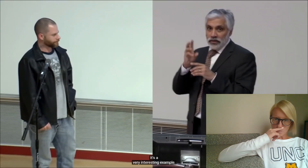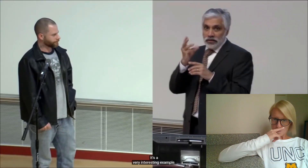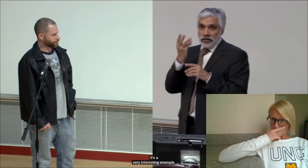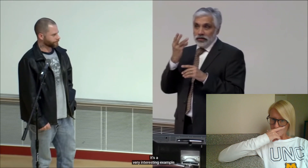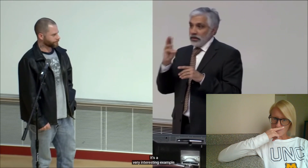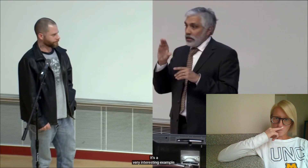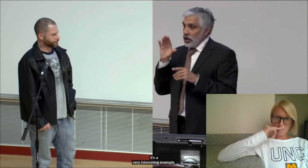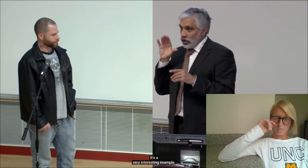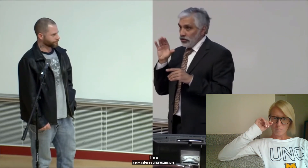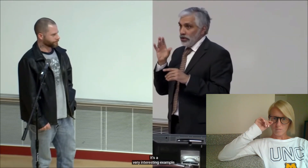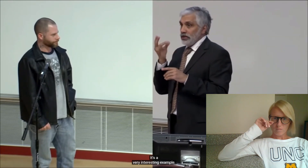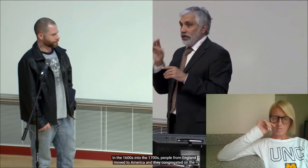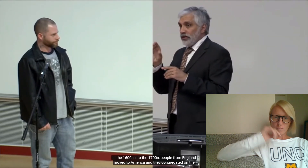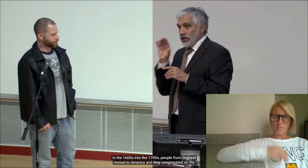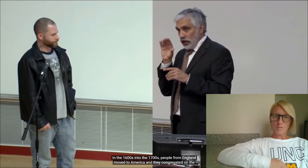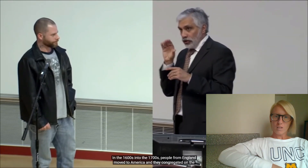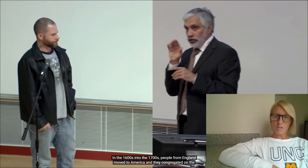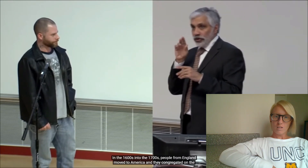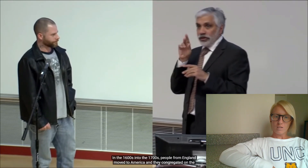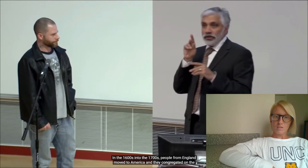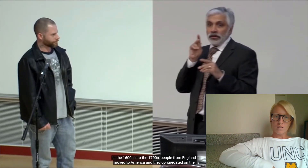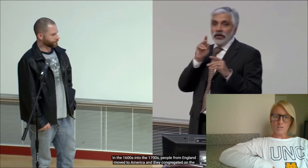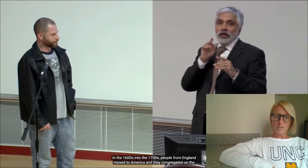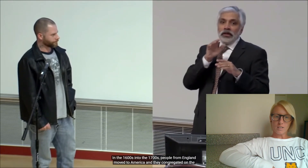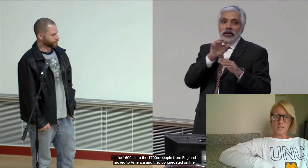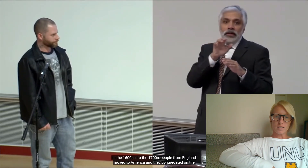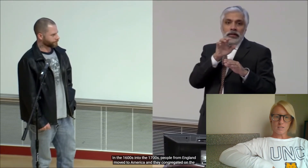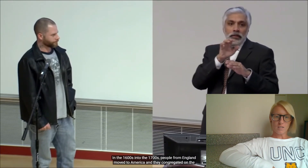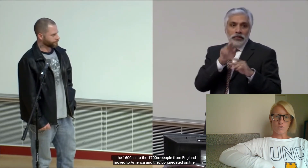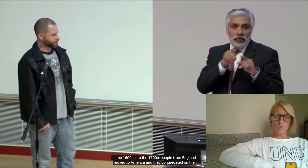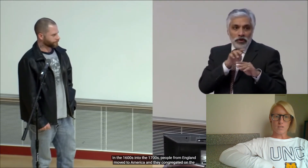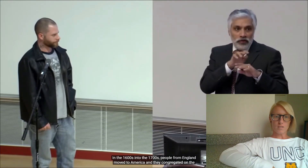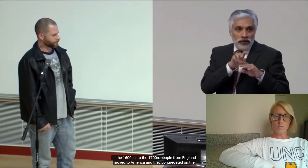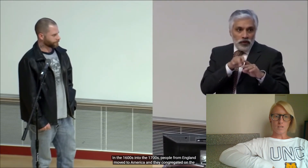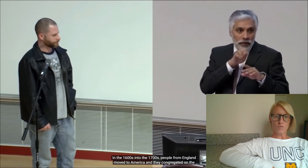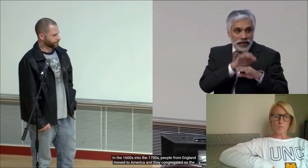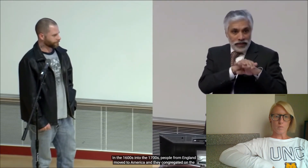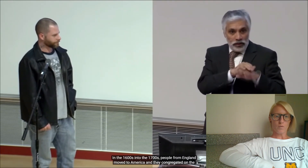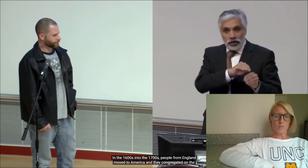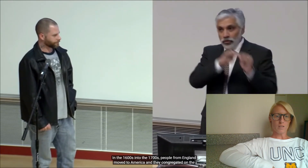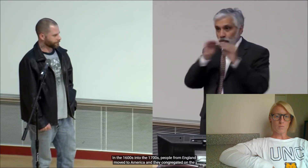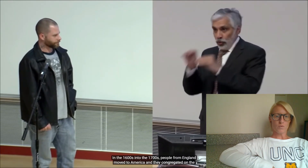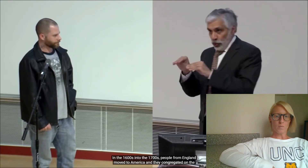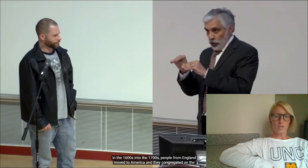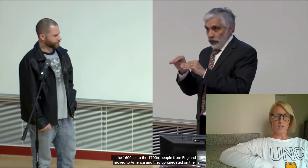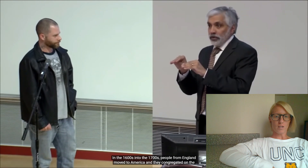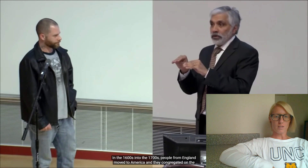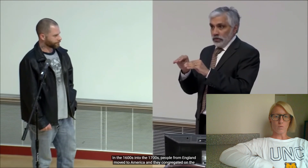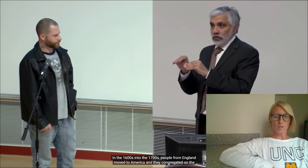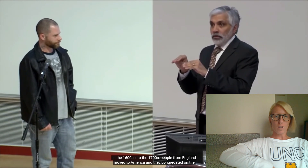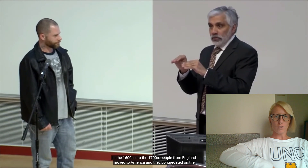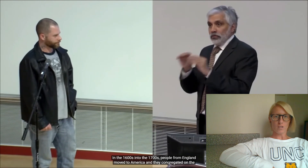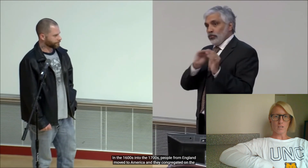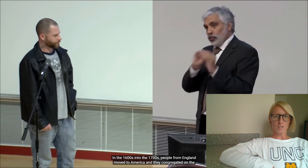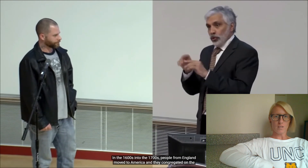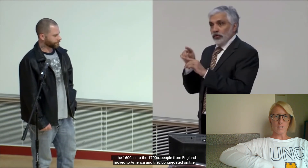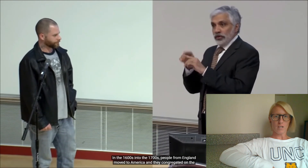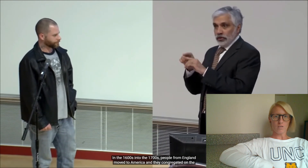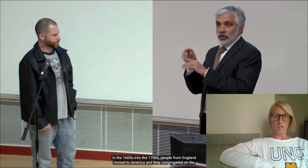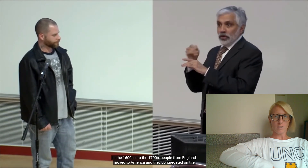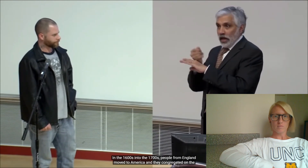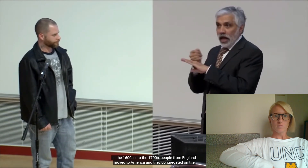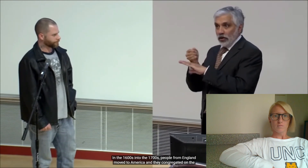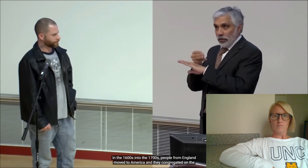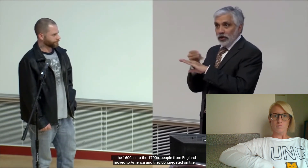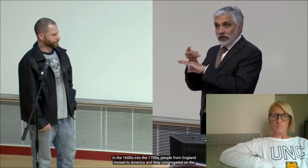interesting example. In the 1600s into the In the 1600s and 1700s, 1700s, people from England moved people to from America, and they England were moved congregated to in that